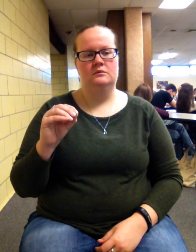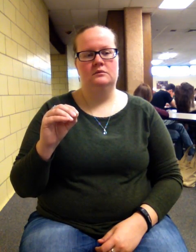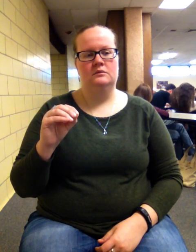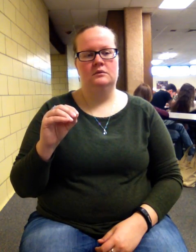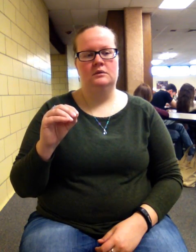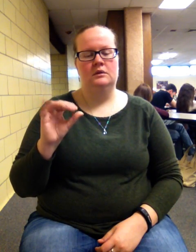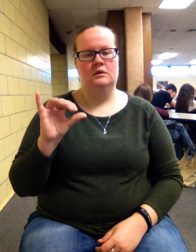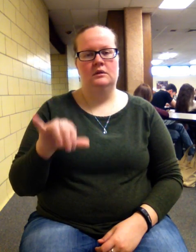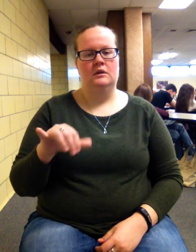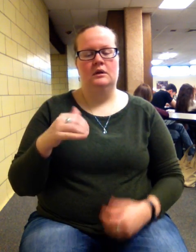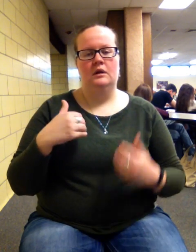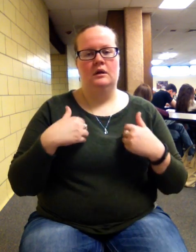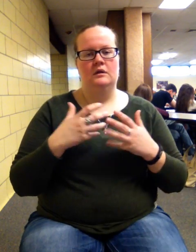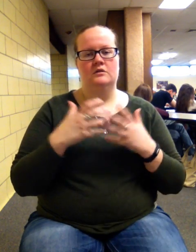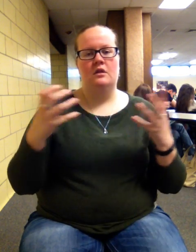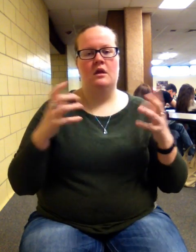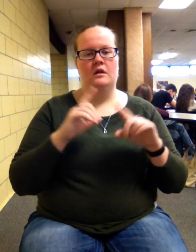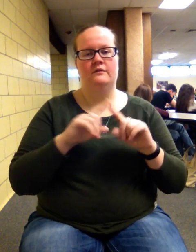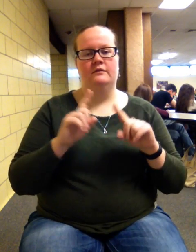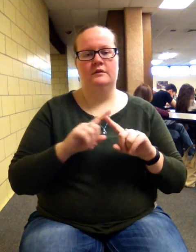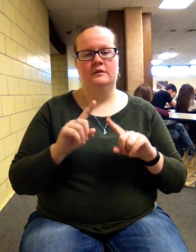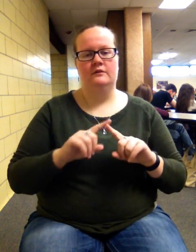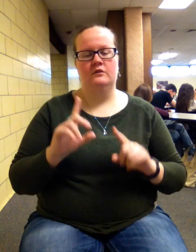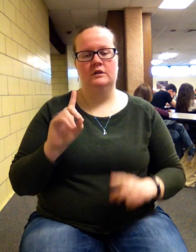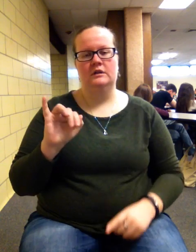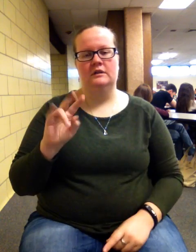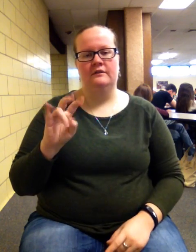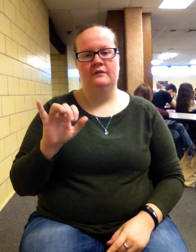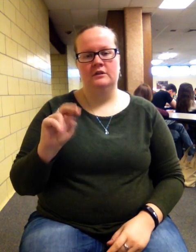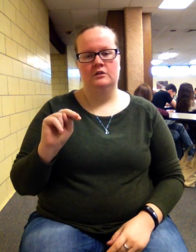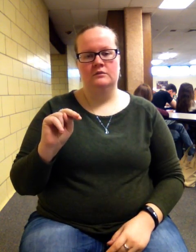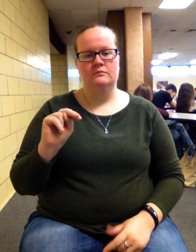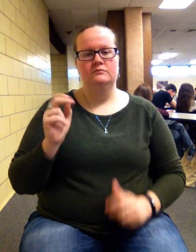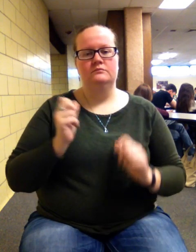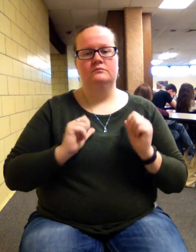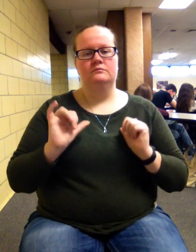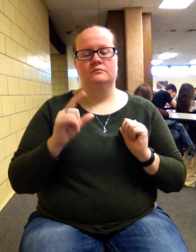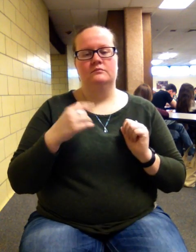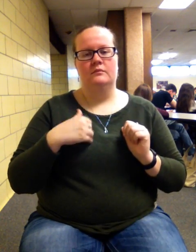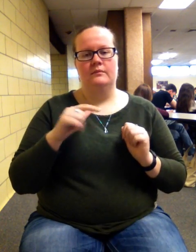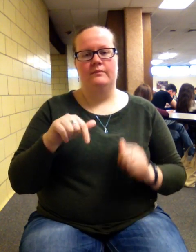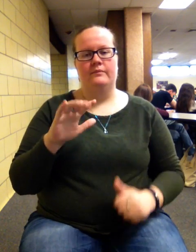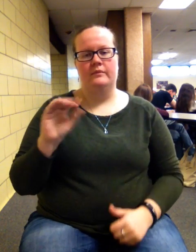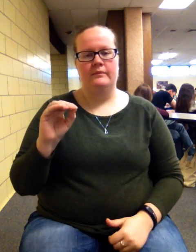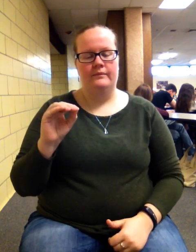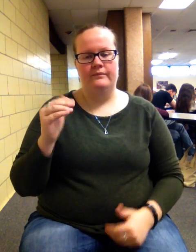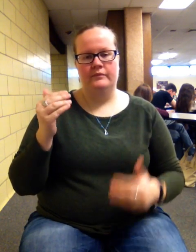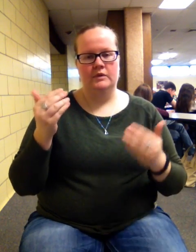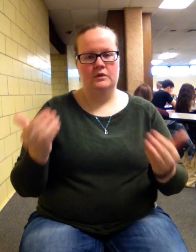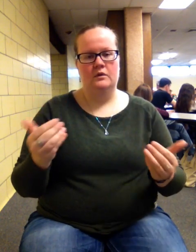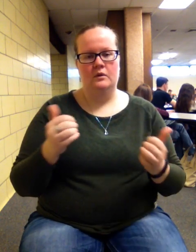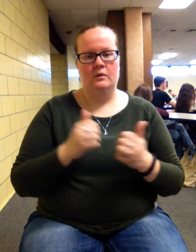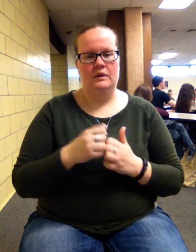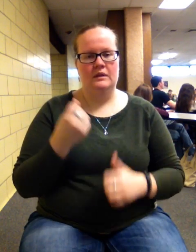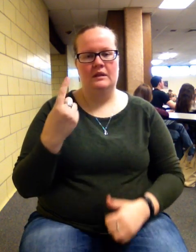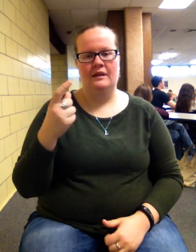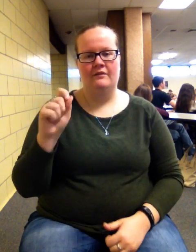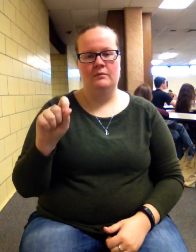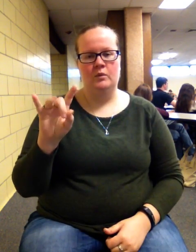that has a lot of different divisions. So let's pretend like we have this company, and let's just go with the 11.8% weighted average